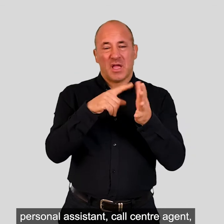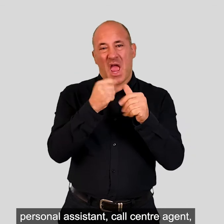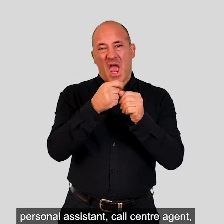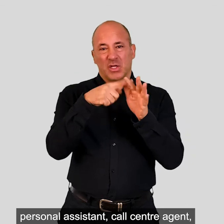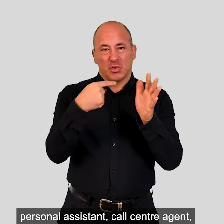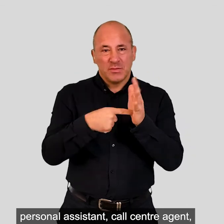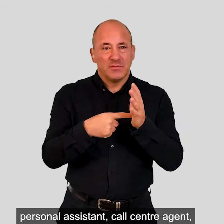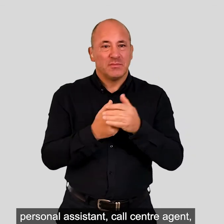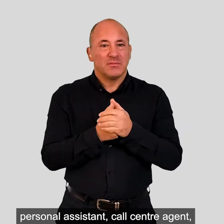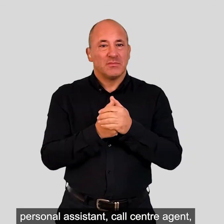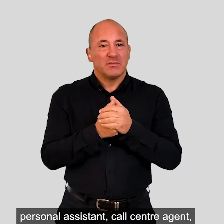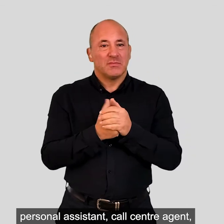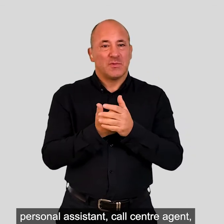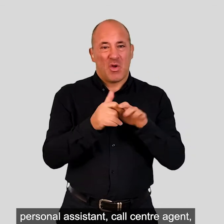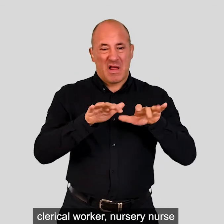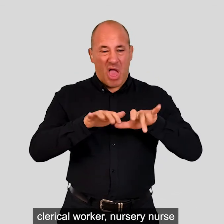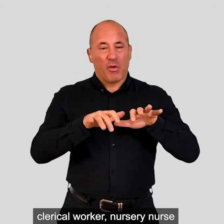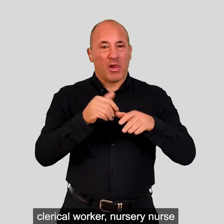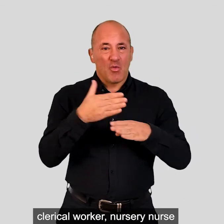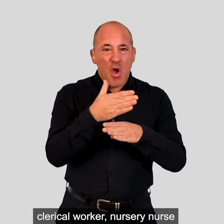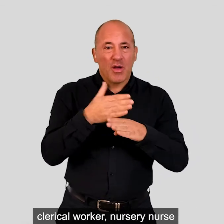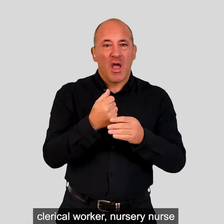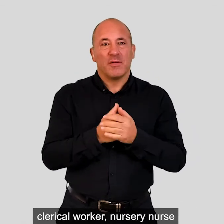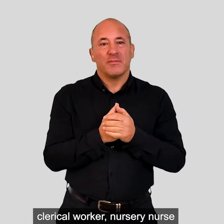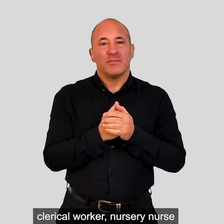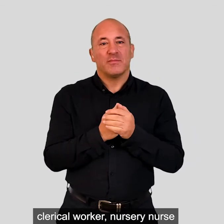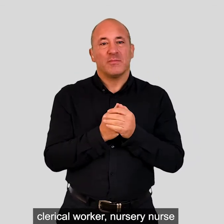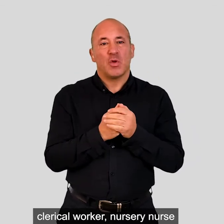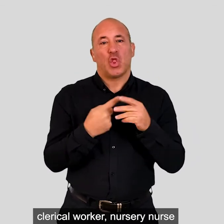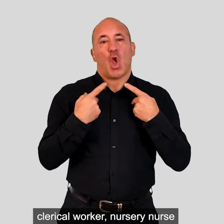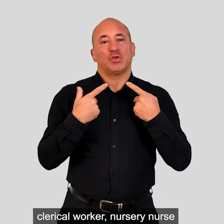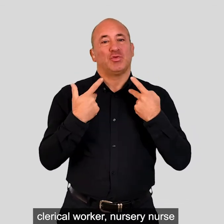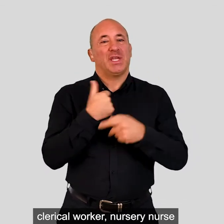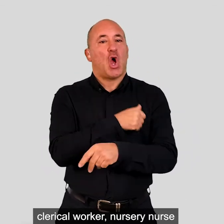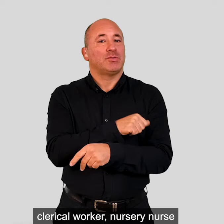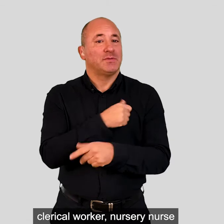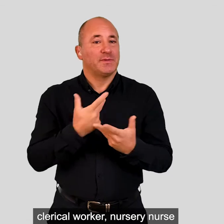centre agent, clerical worker, nursery nurse.